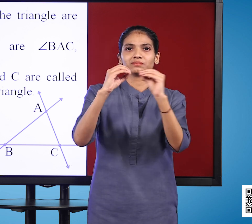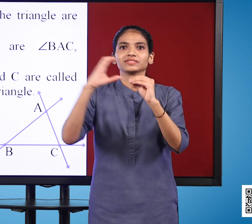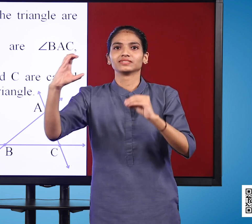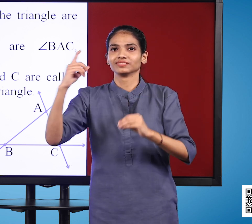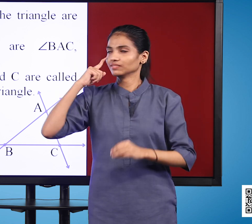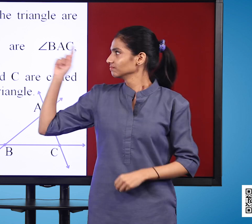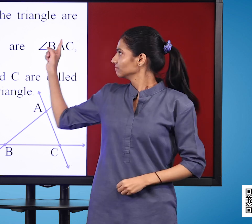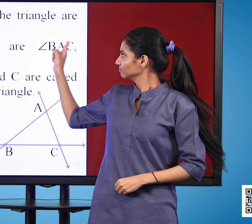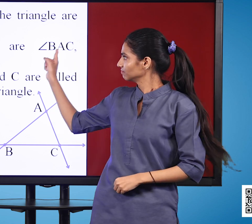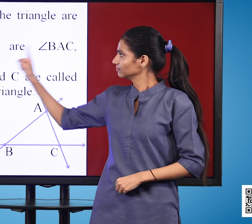ABC.